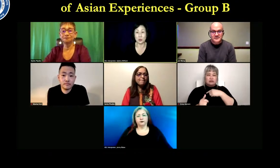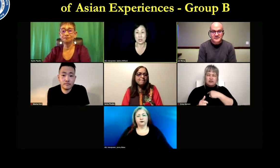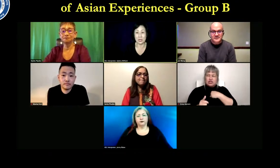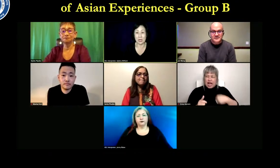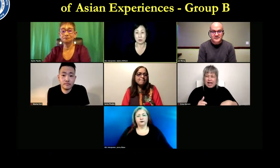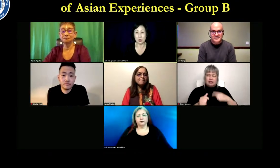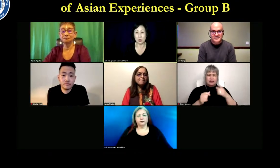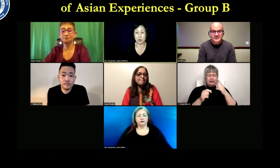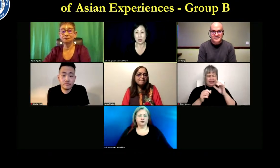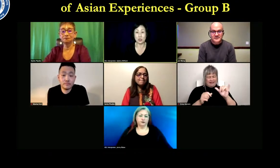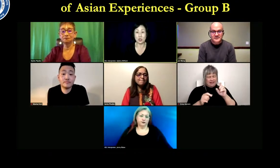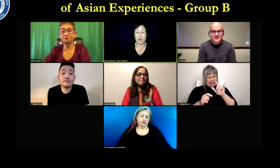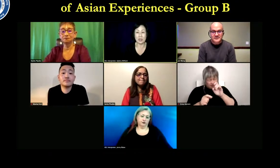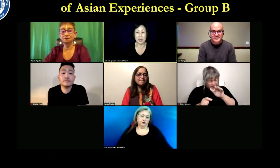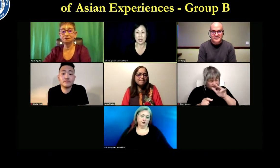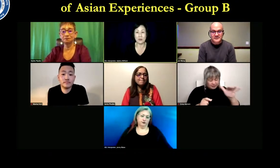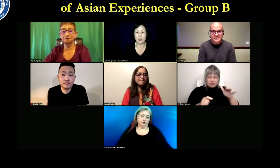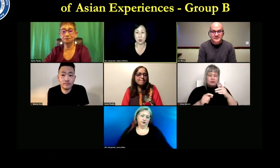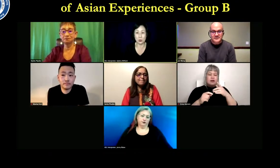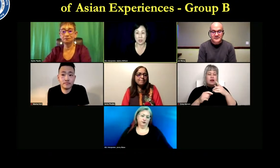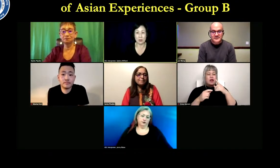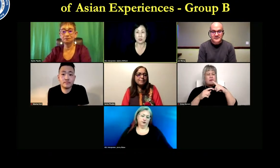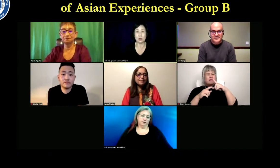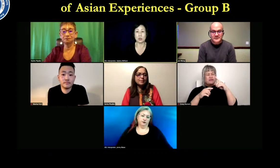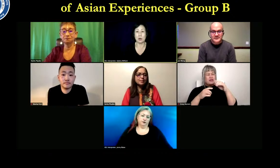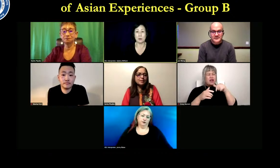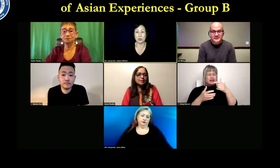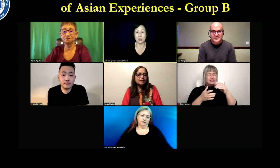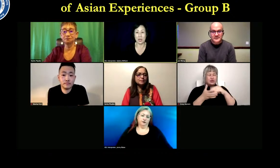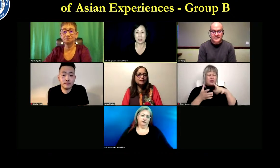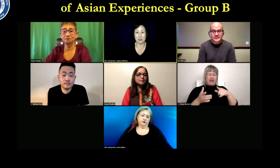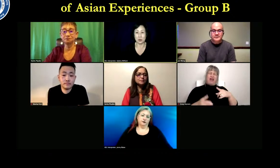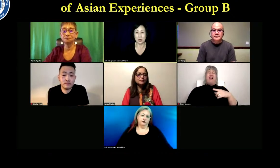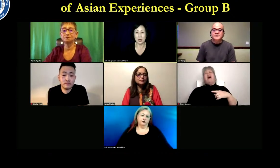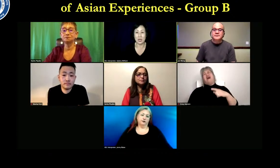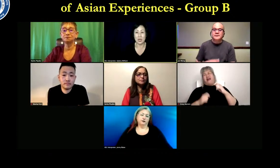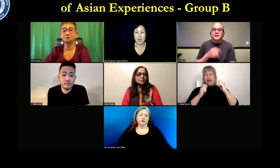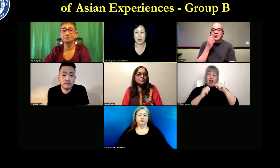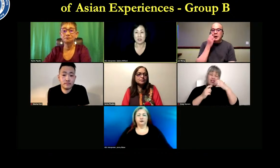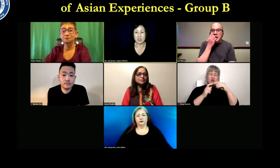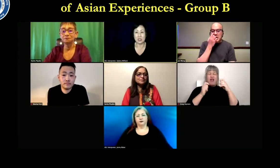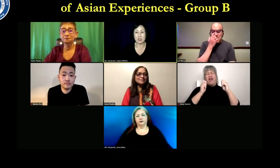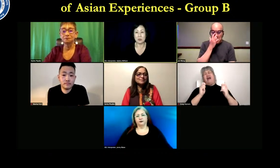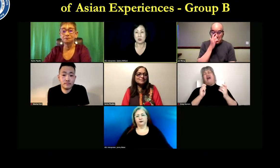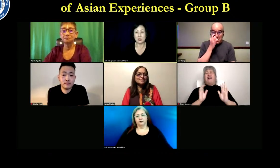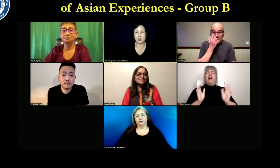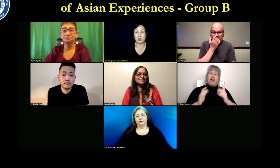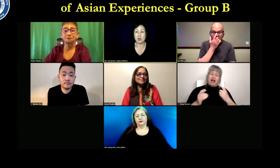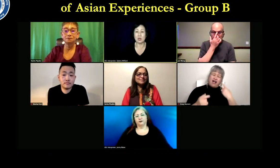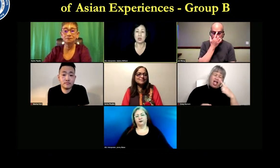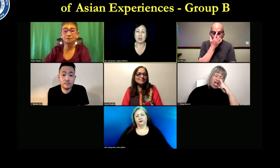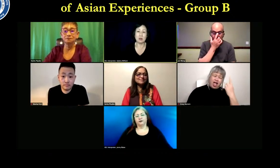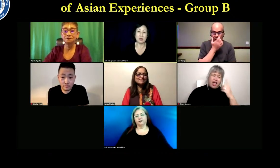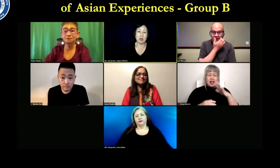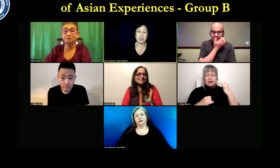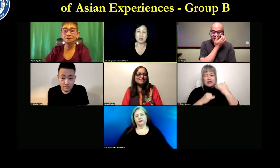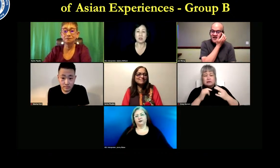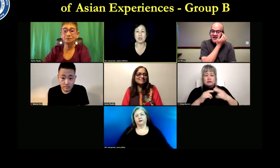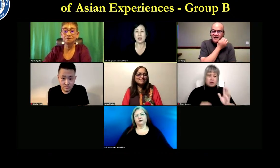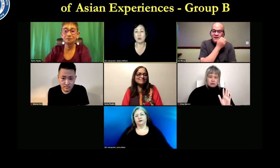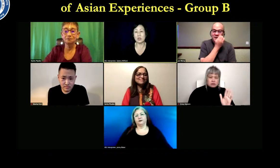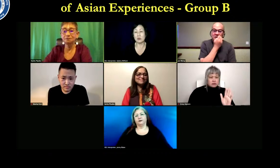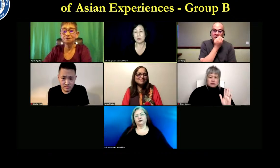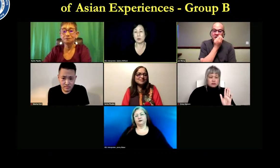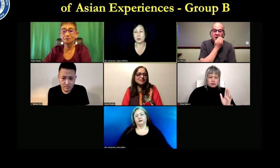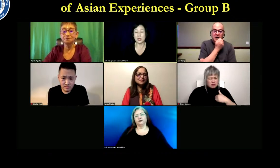particular unique names, or, you know, China, they have their own names that are common to that country. And sometimes students will go, oh gosh,